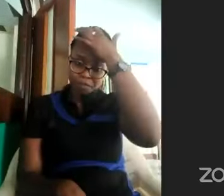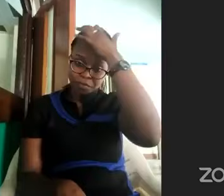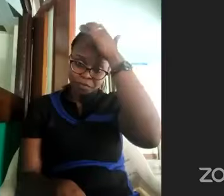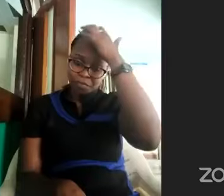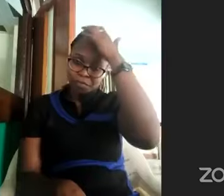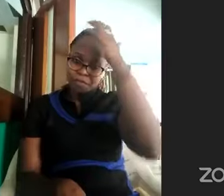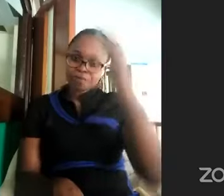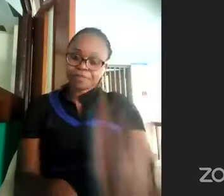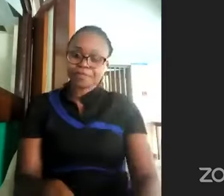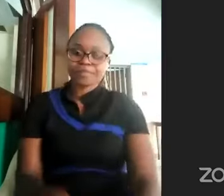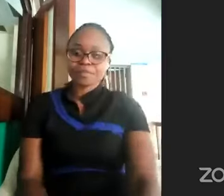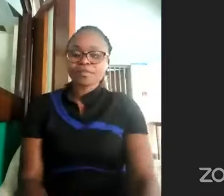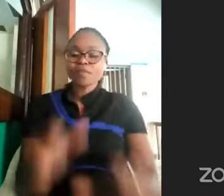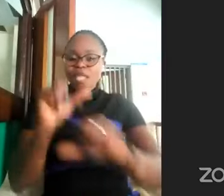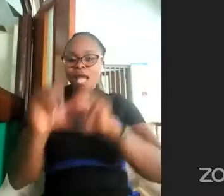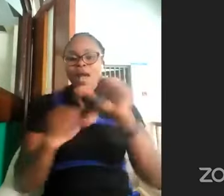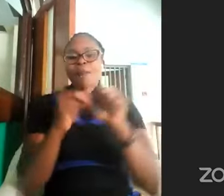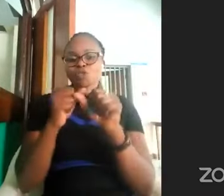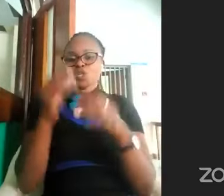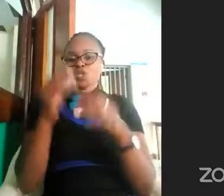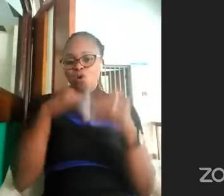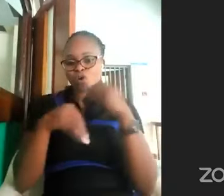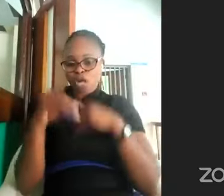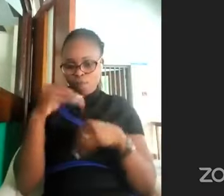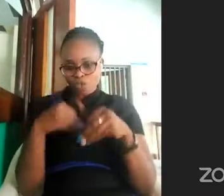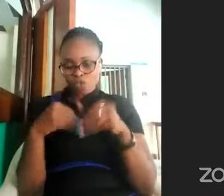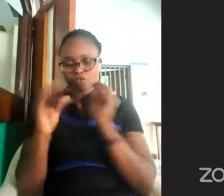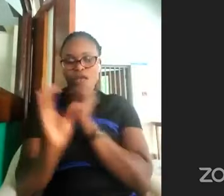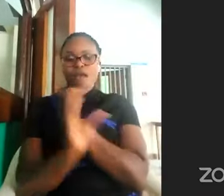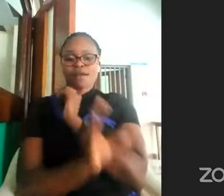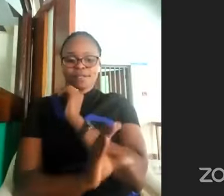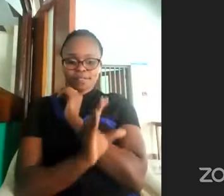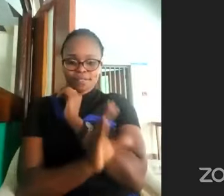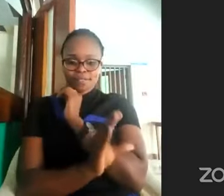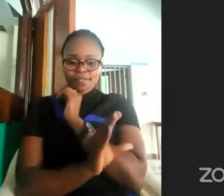about corruption in our country. We know our country,